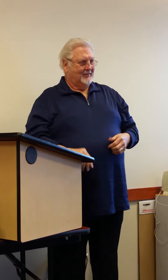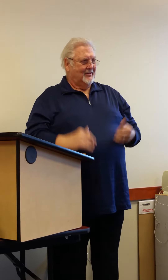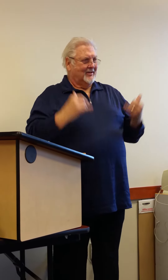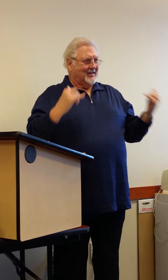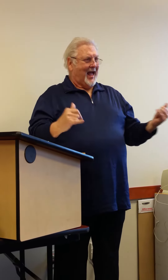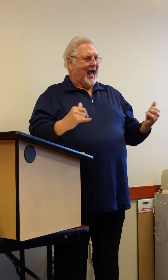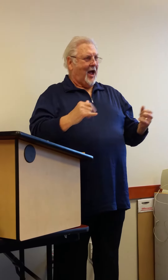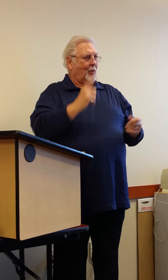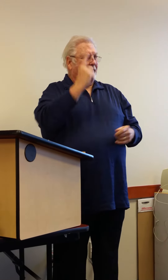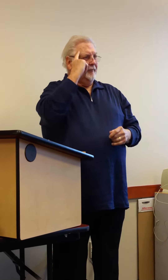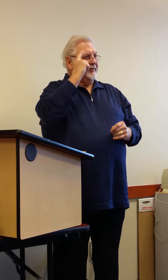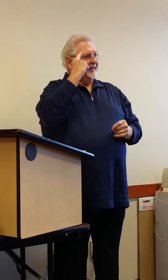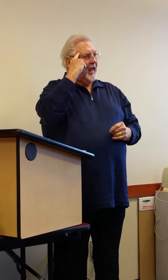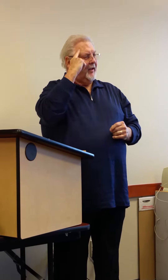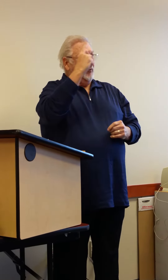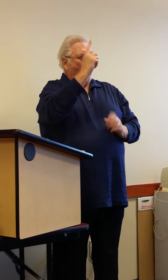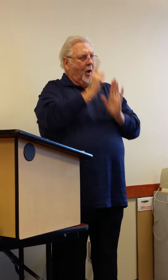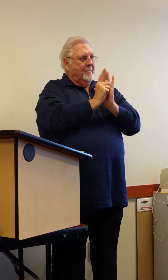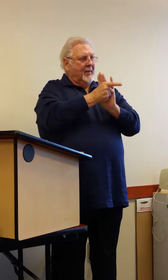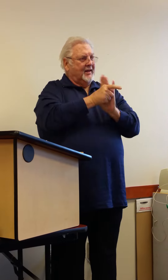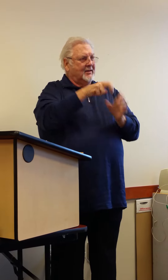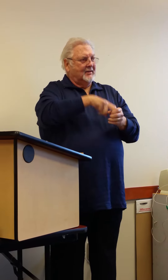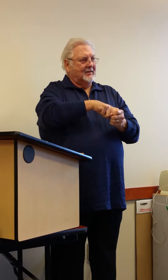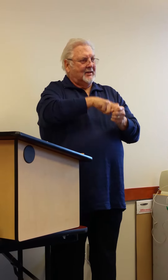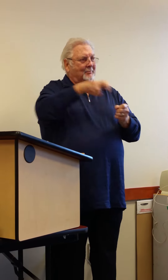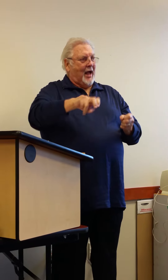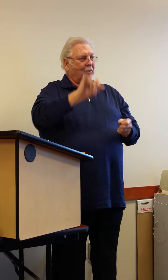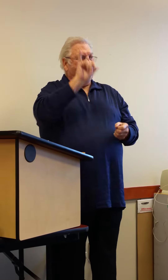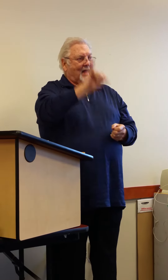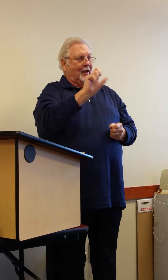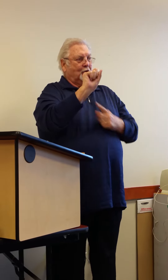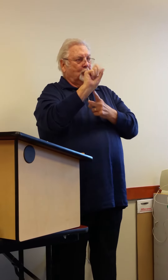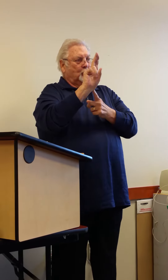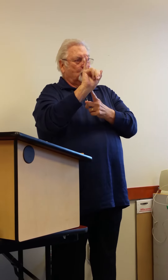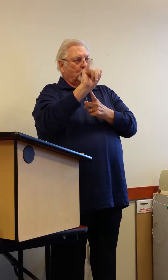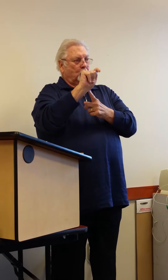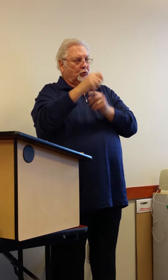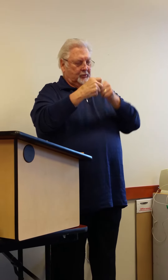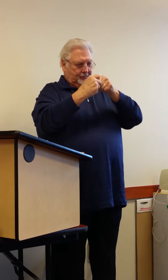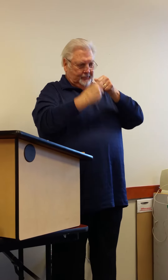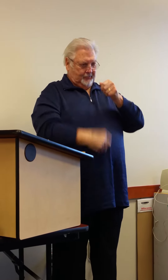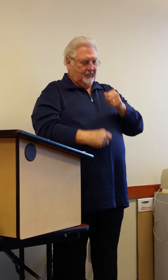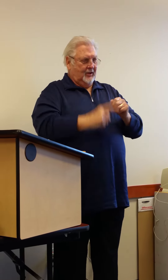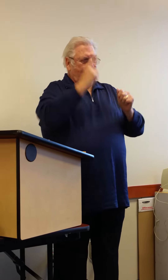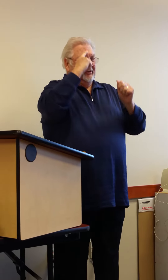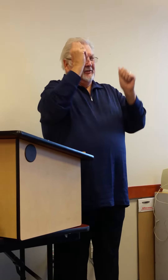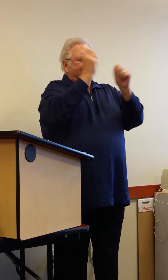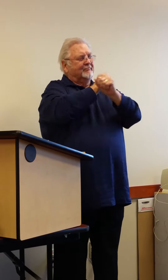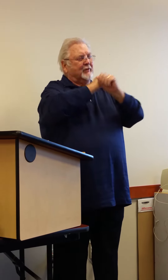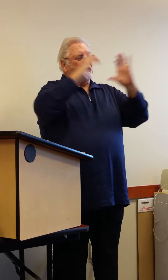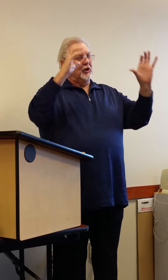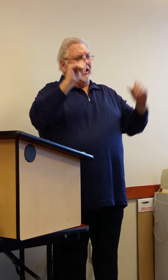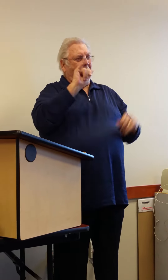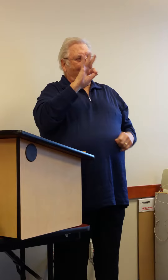have laughter. Now think for just a moment. Step out of that suit that you're in and